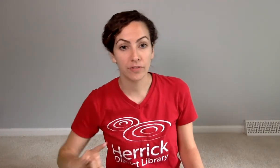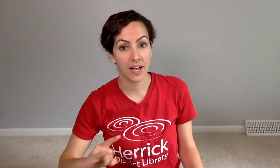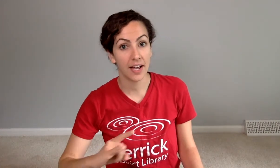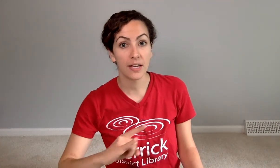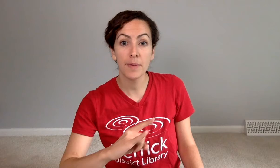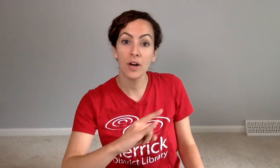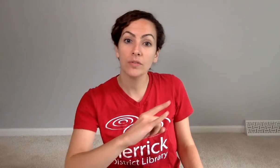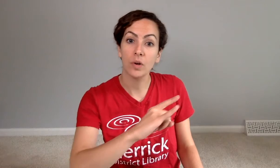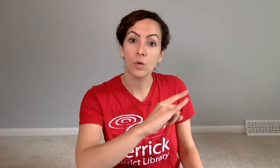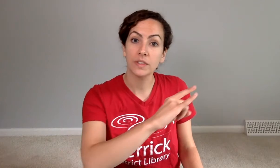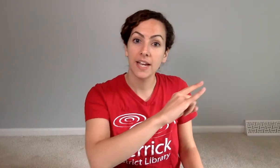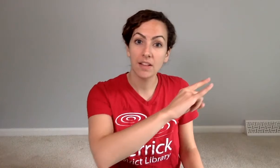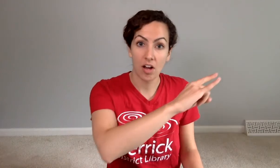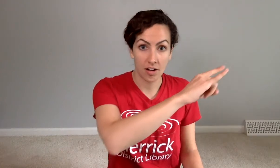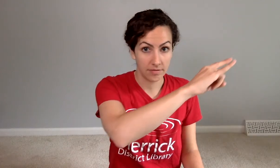fly about the whole day long.